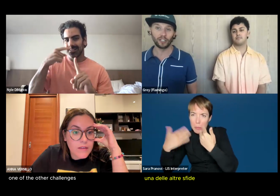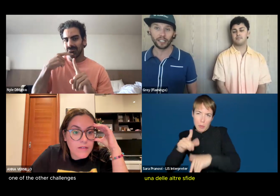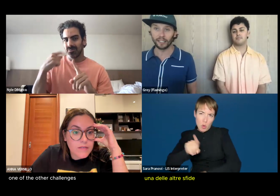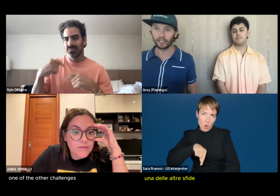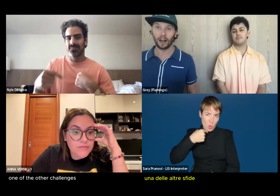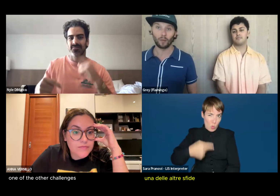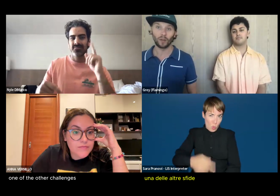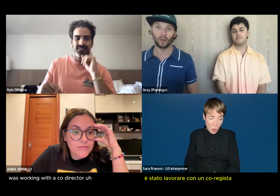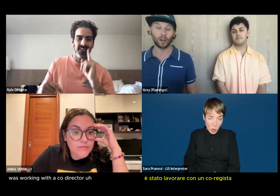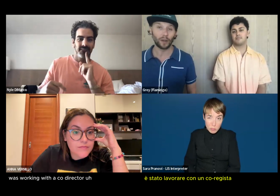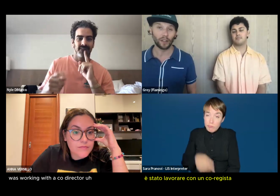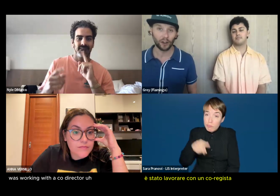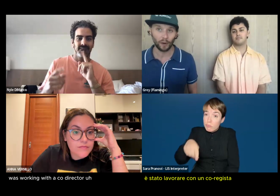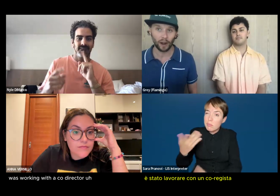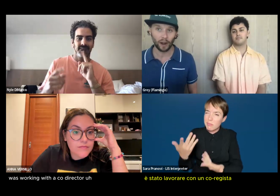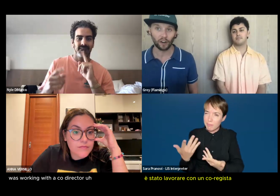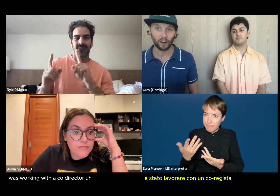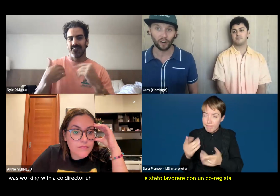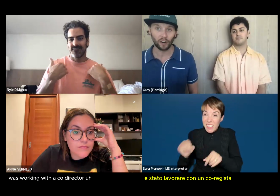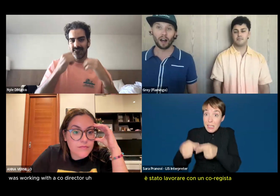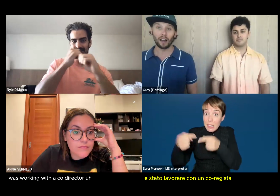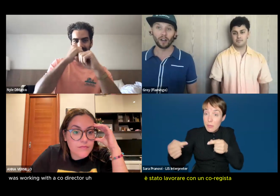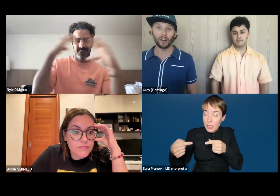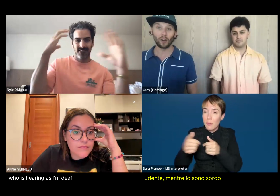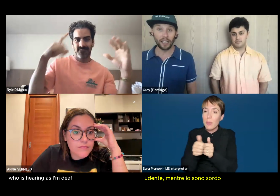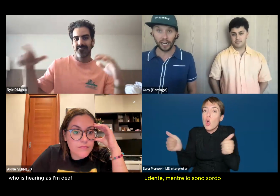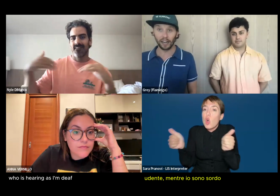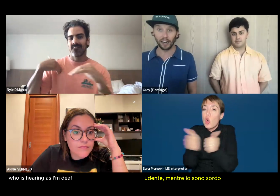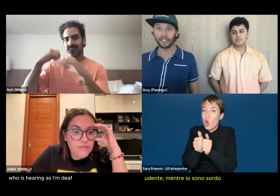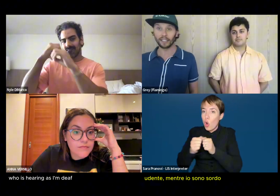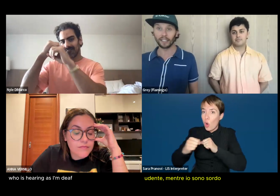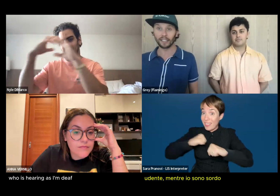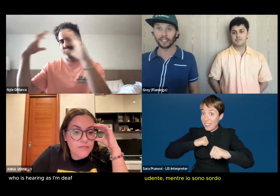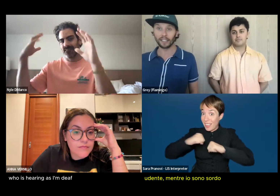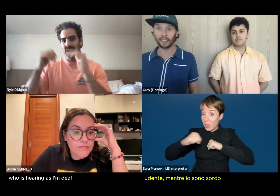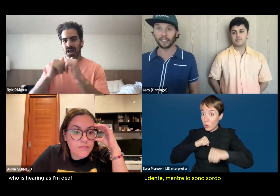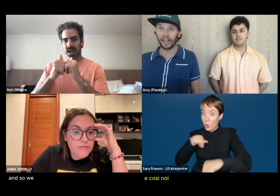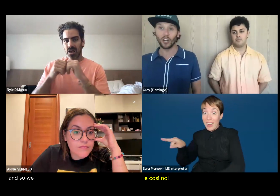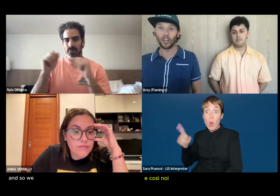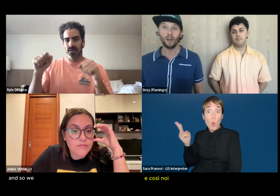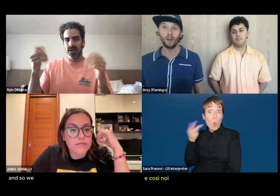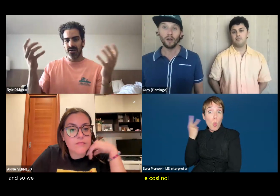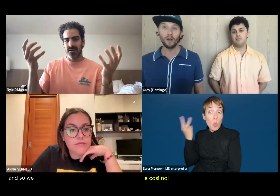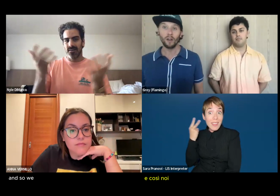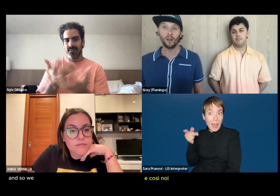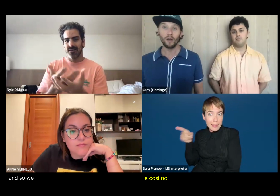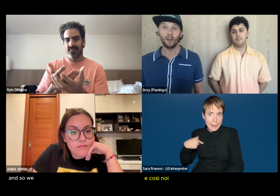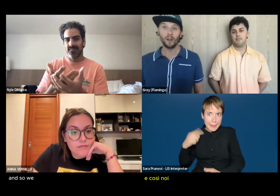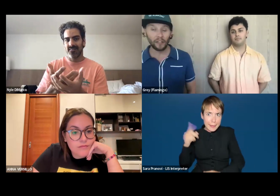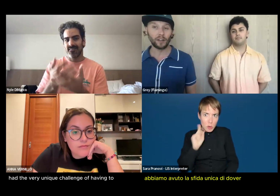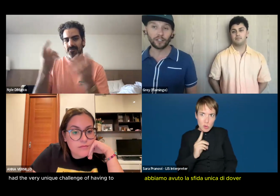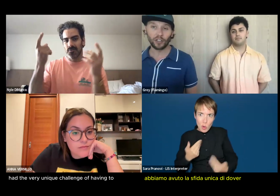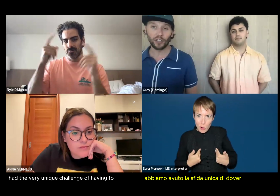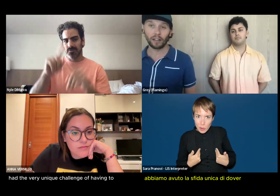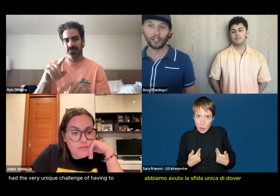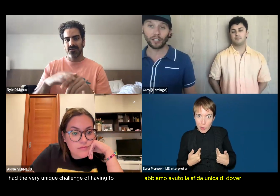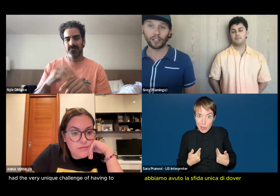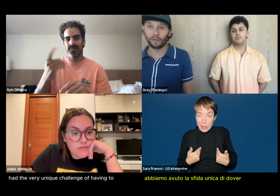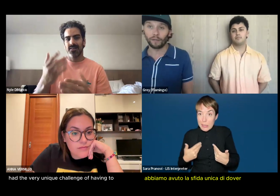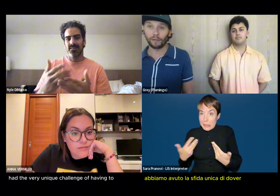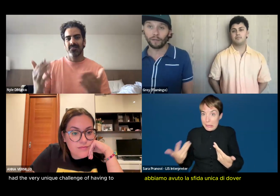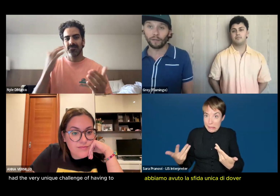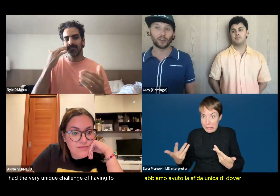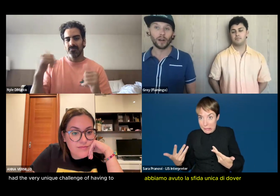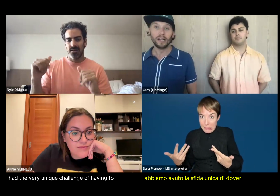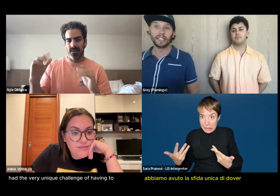other challenges was working with a co-director who was hearing, as I'm deaf. And so we had the very unique